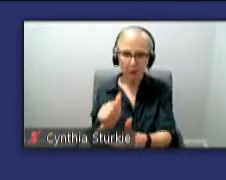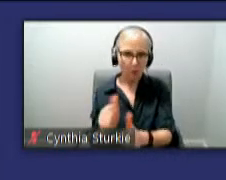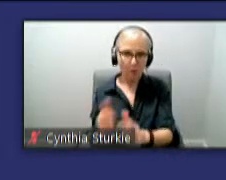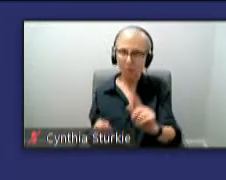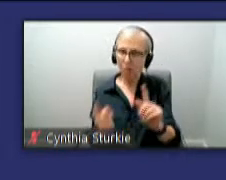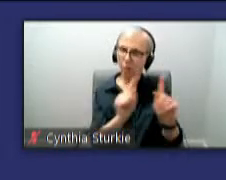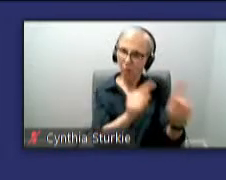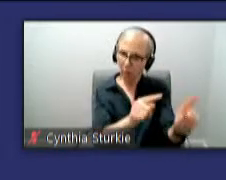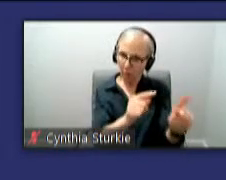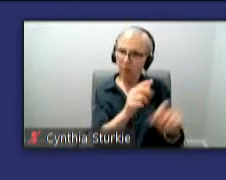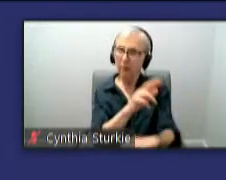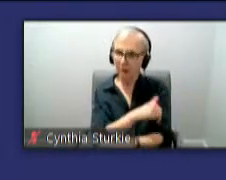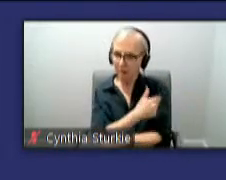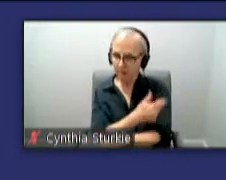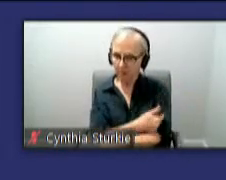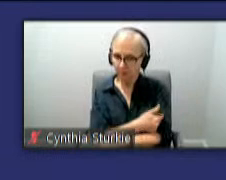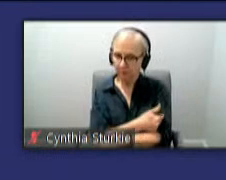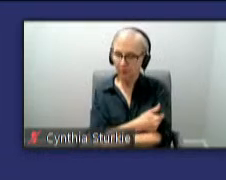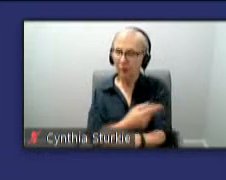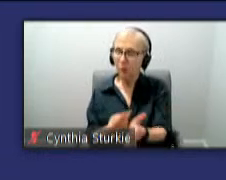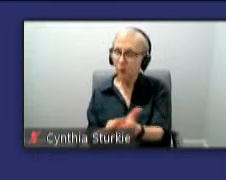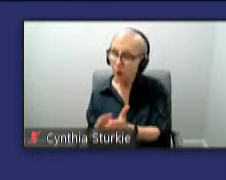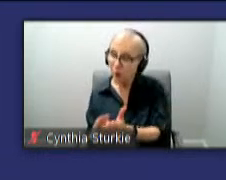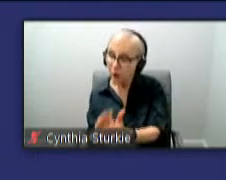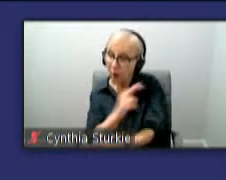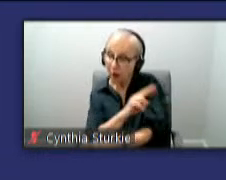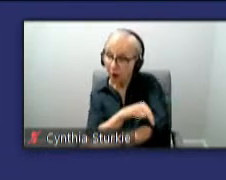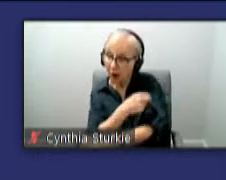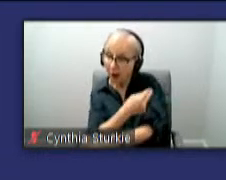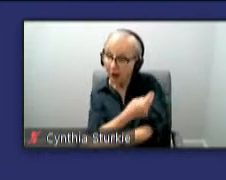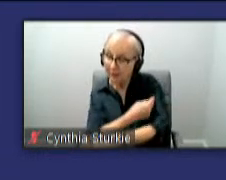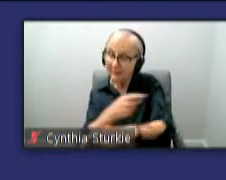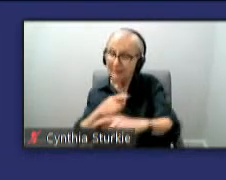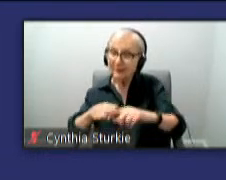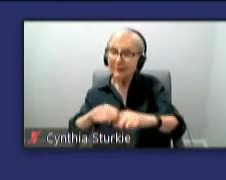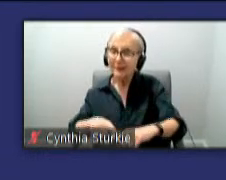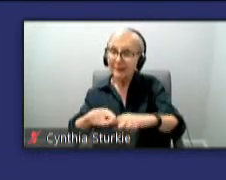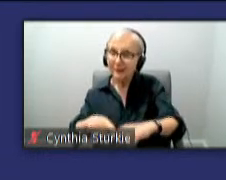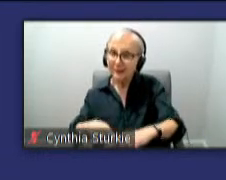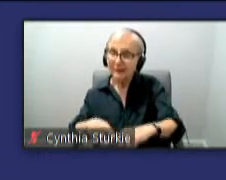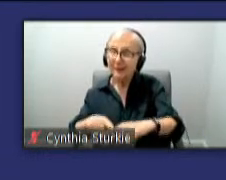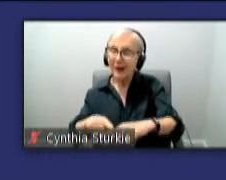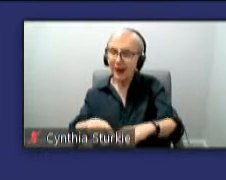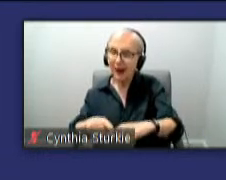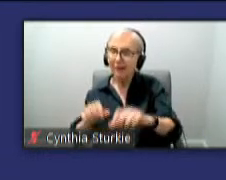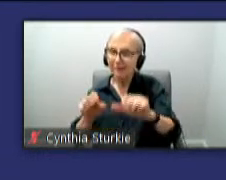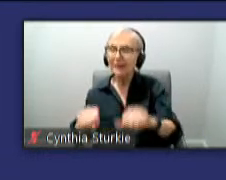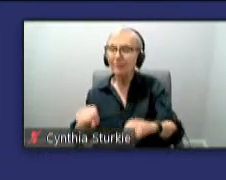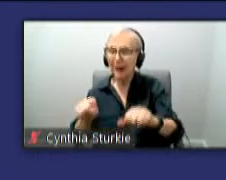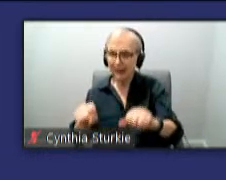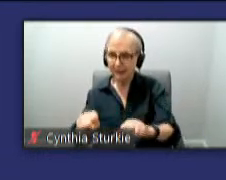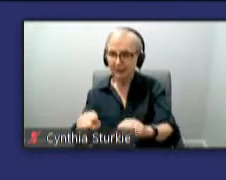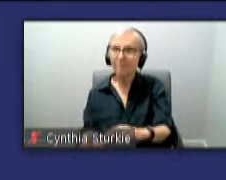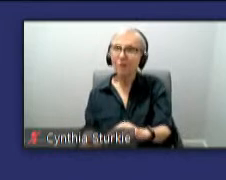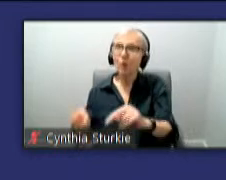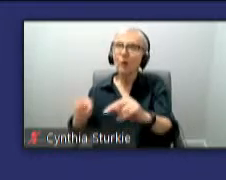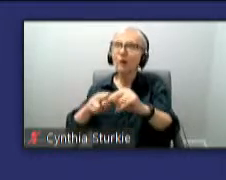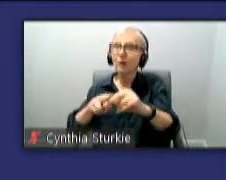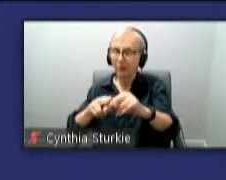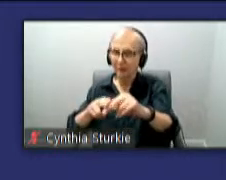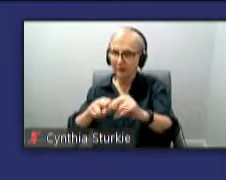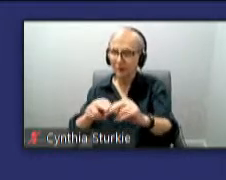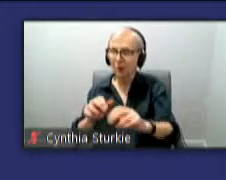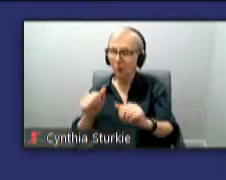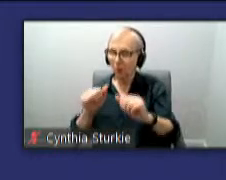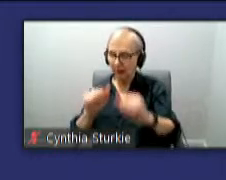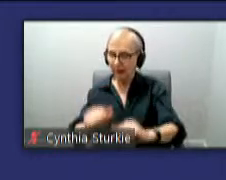that our hospitals have a predictable, reliable amount of surge capacity so that we can always scale to